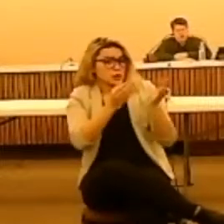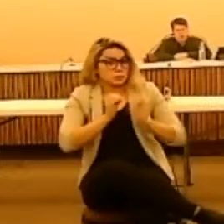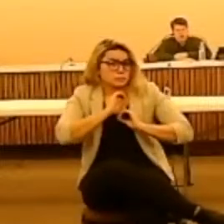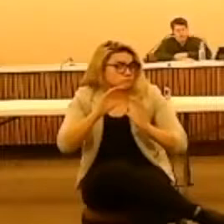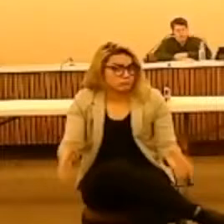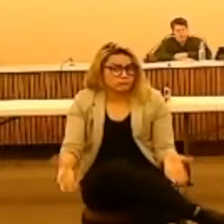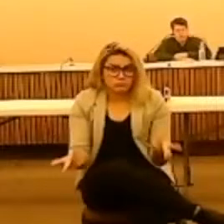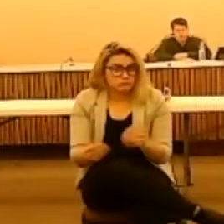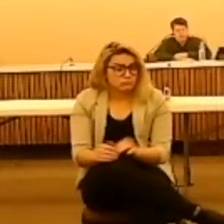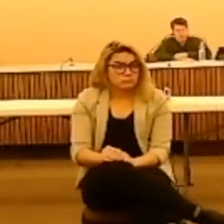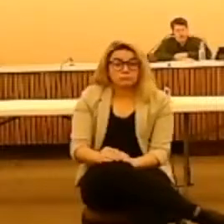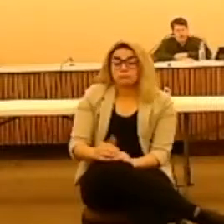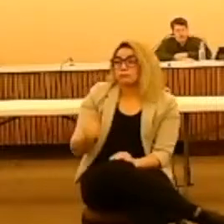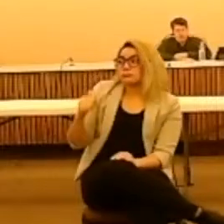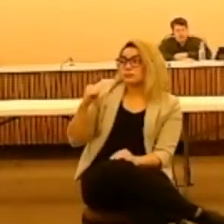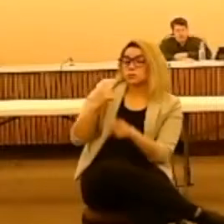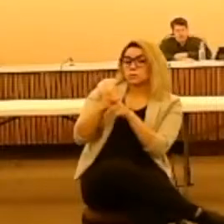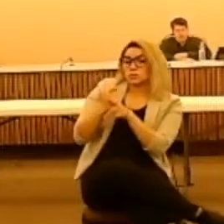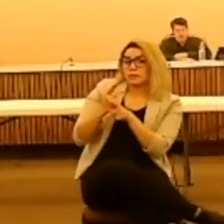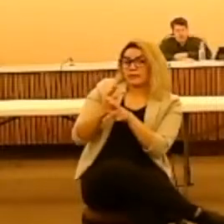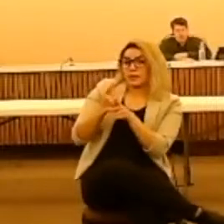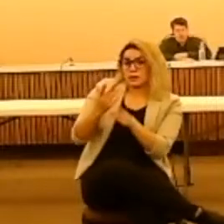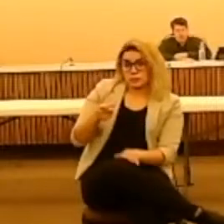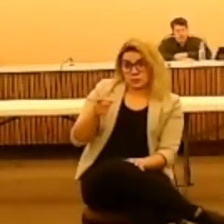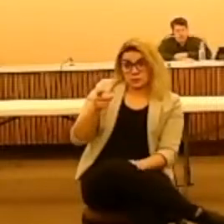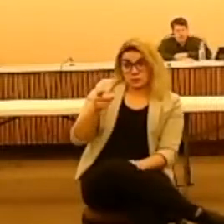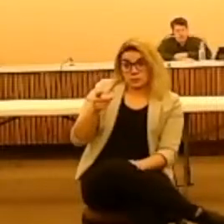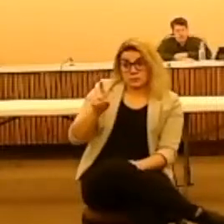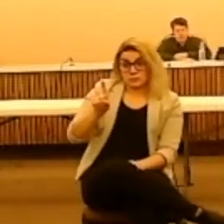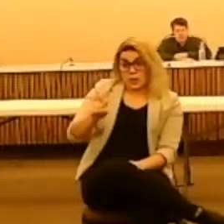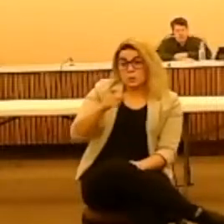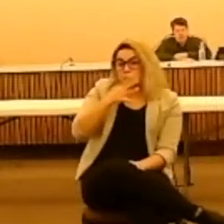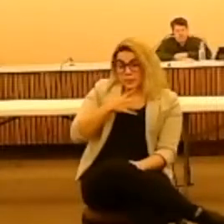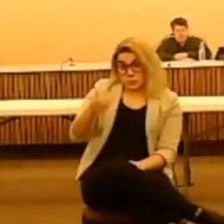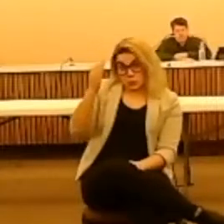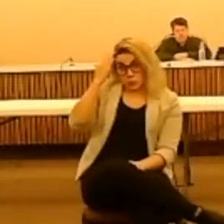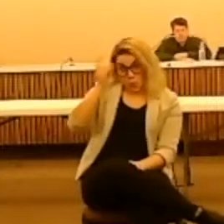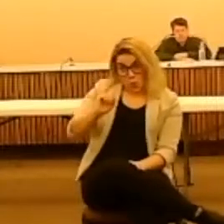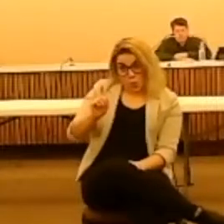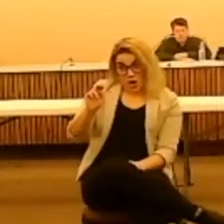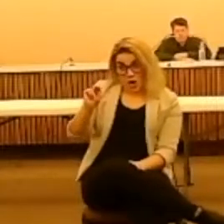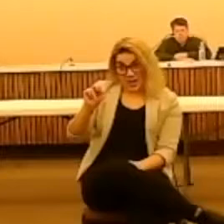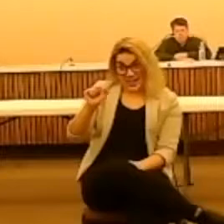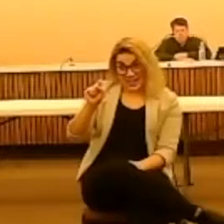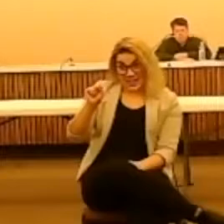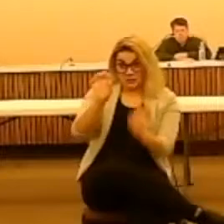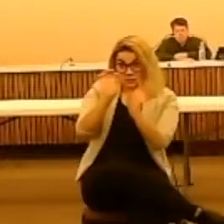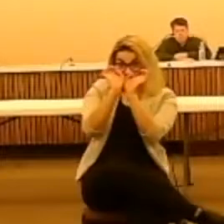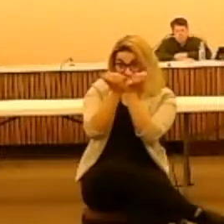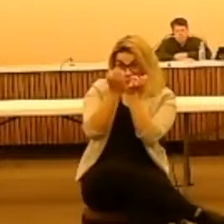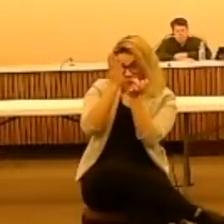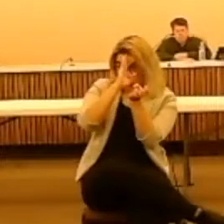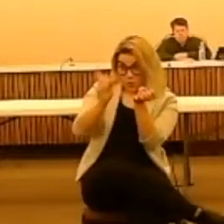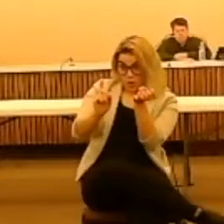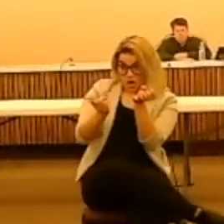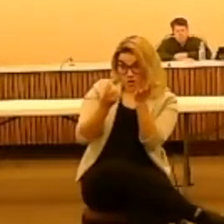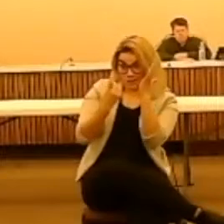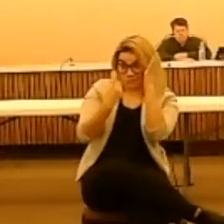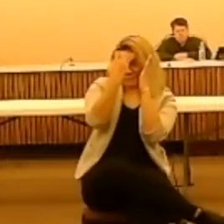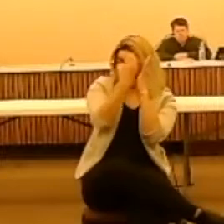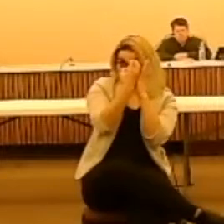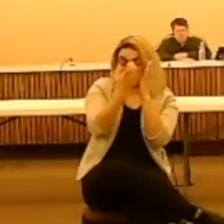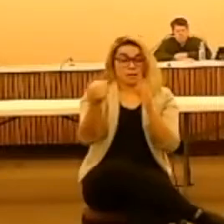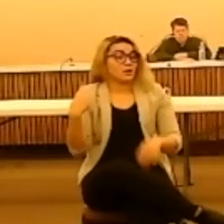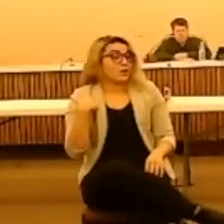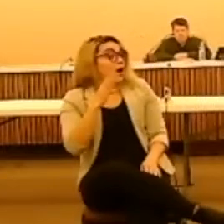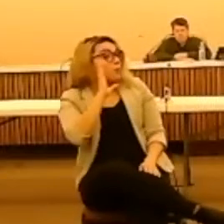site. Are you aware of a location of a nest? Can you provide that to us? I will certainly go out and